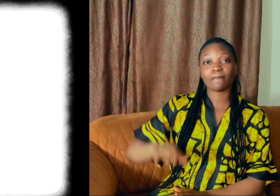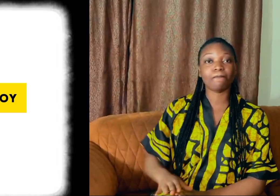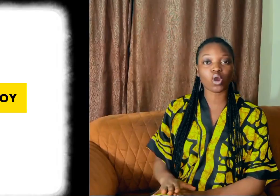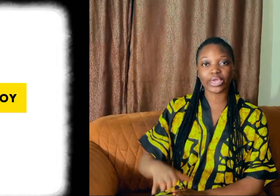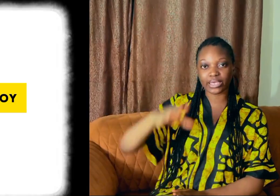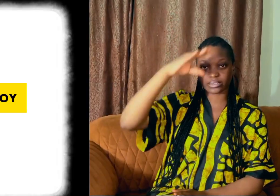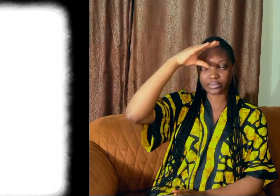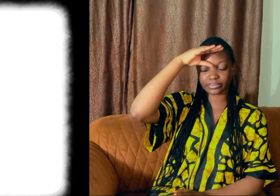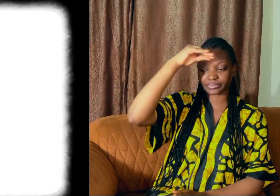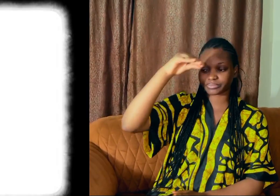Boy,